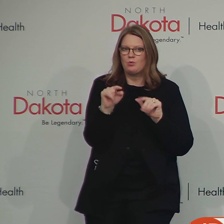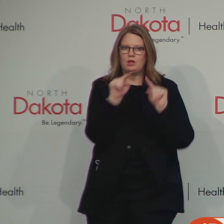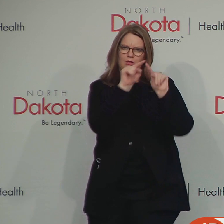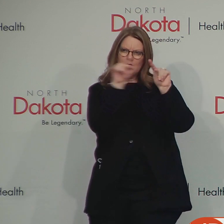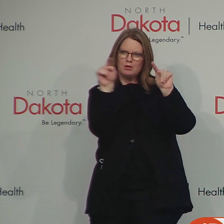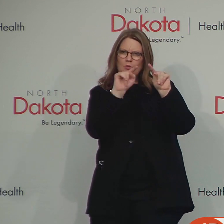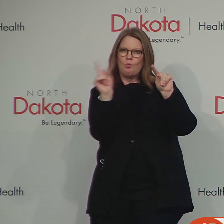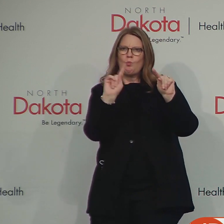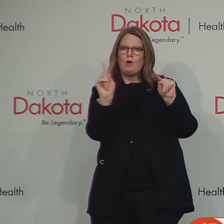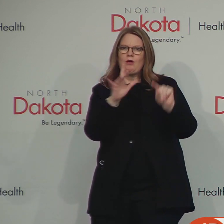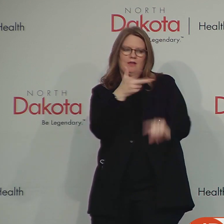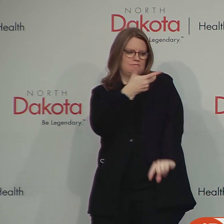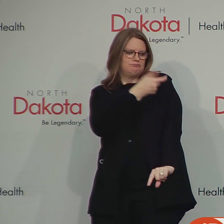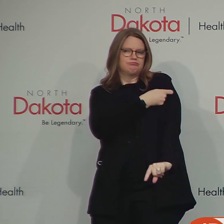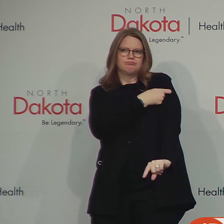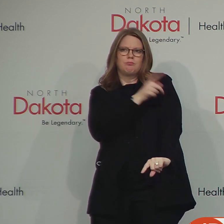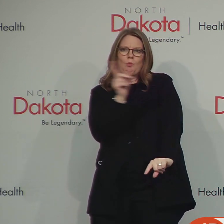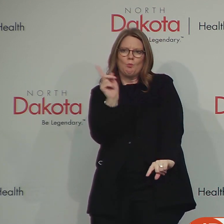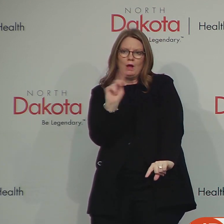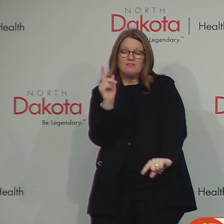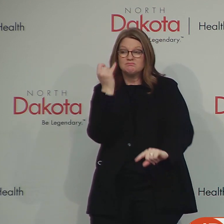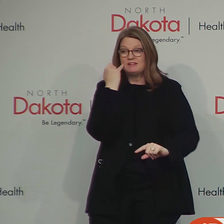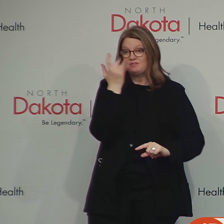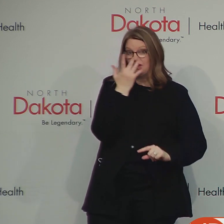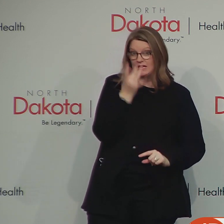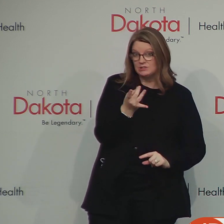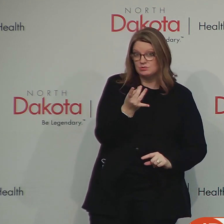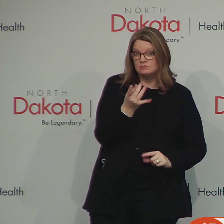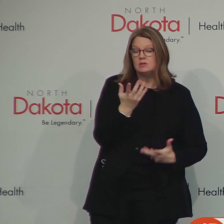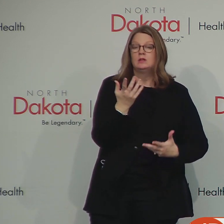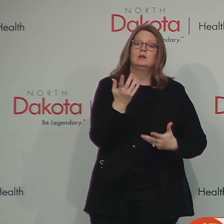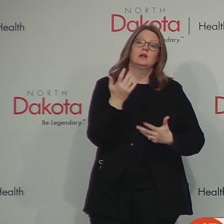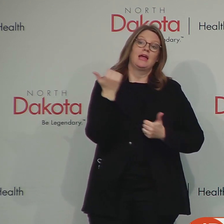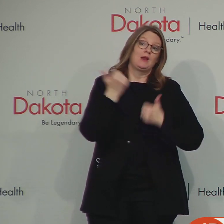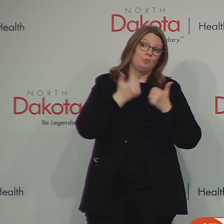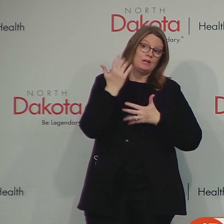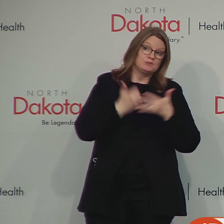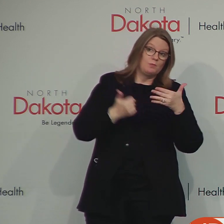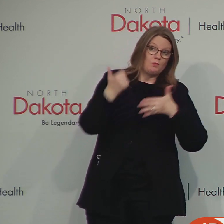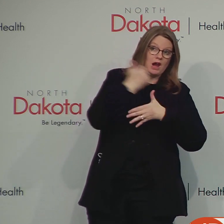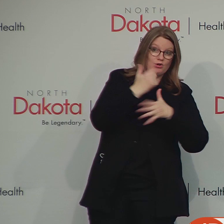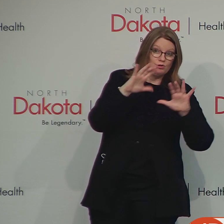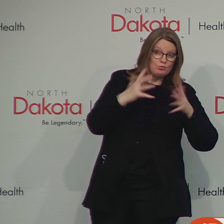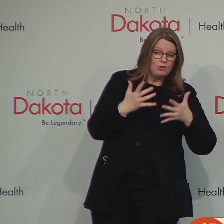access vaccine if they're interested in which priority group different providers are